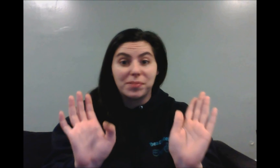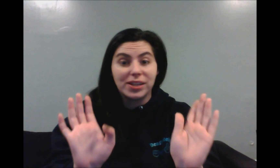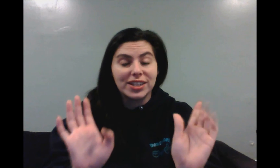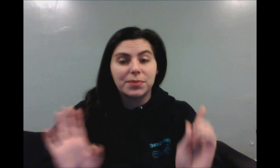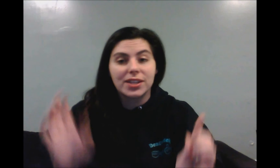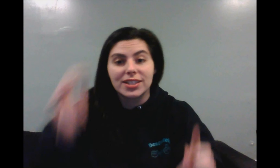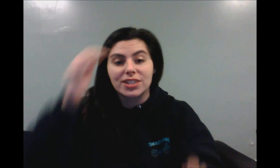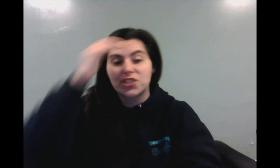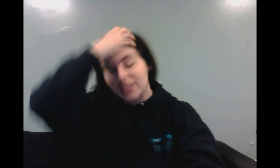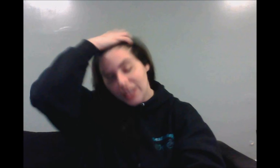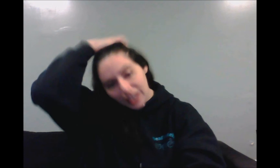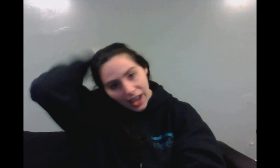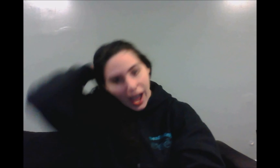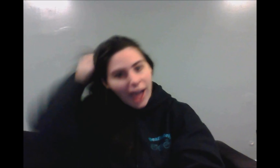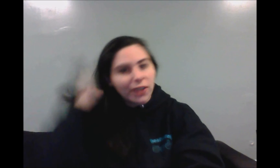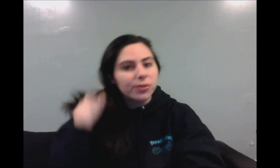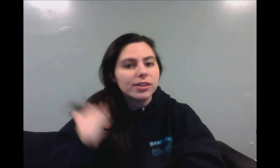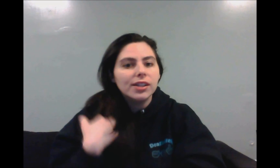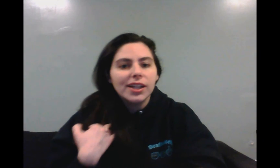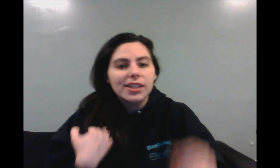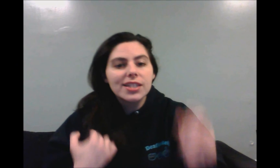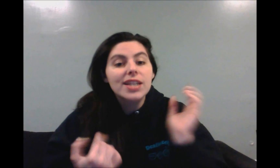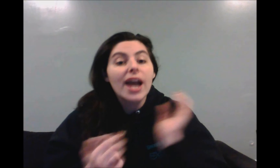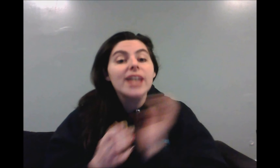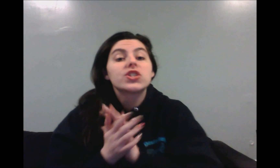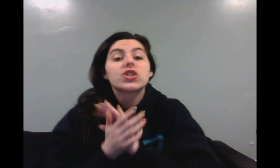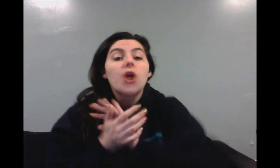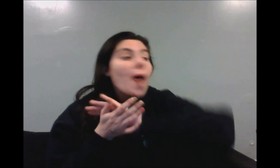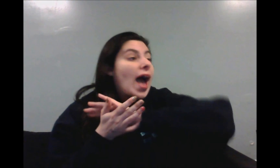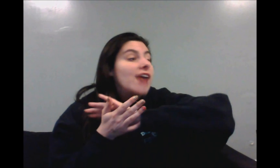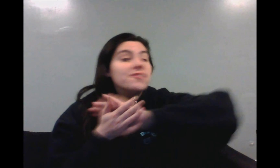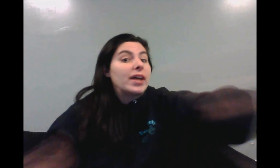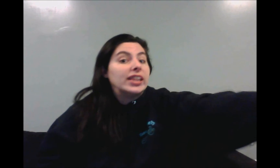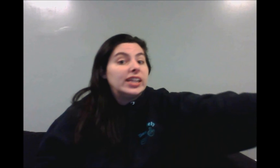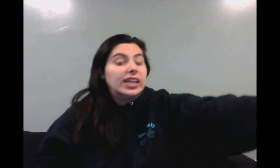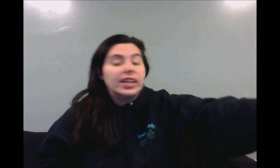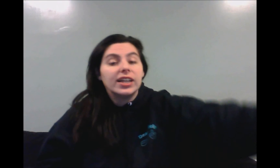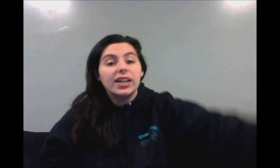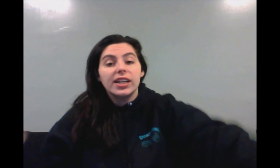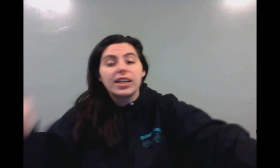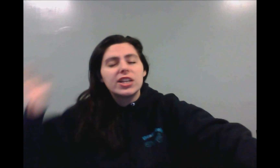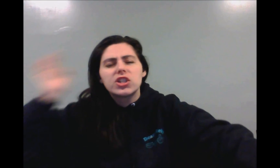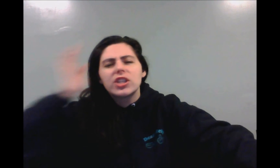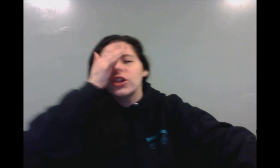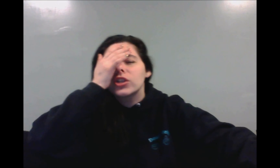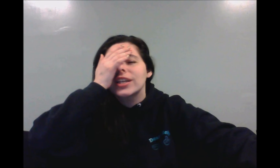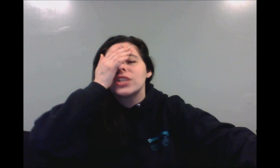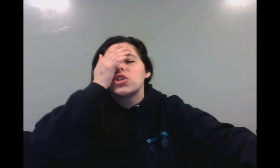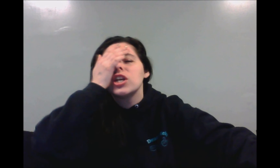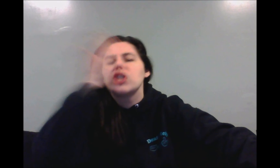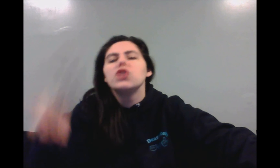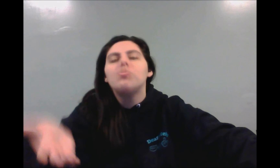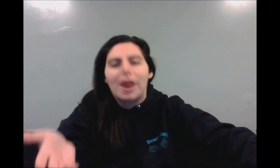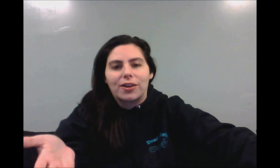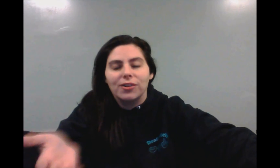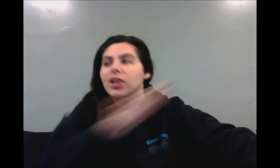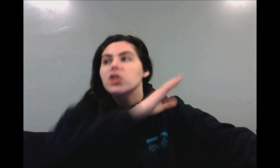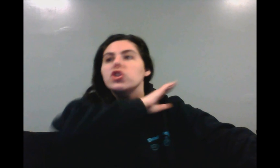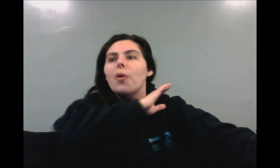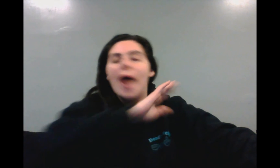please, because it's just, this guy's so out of my league. Like, he looks like a GQ model. So out